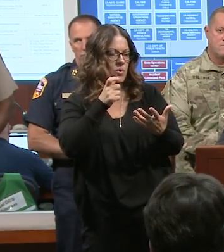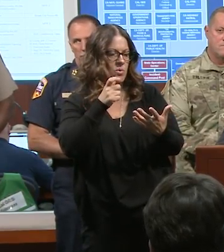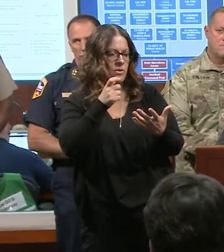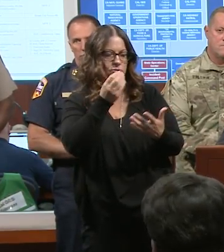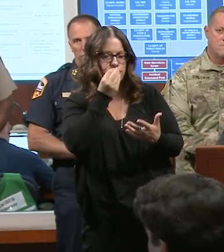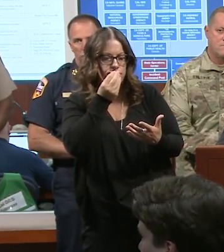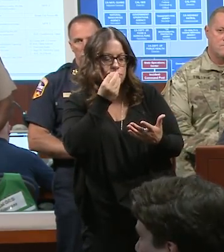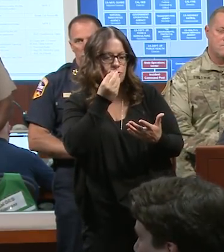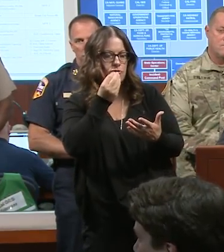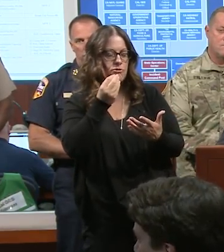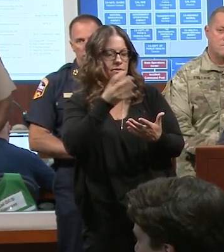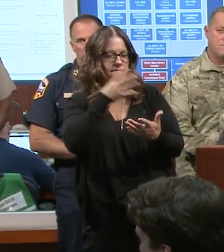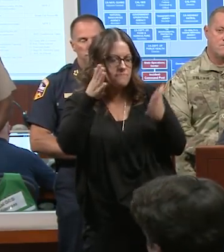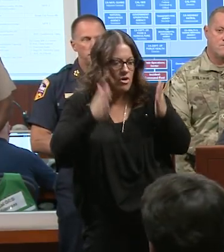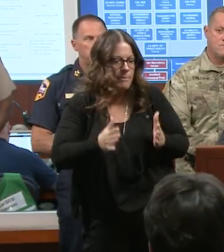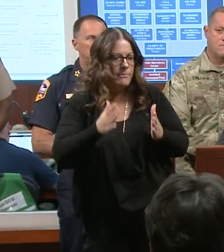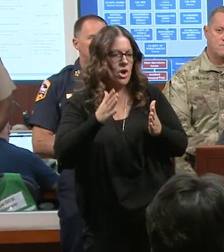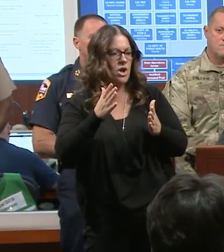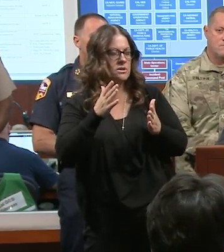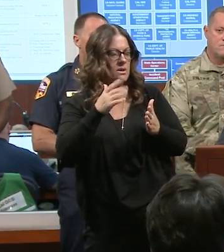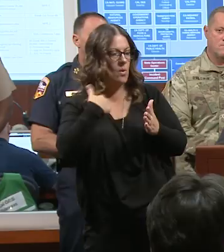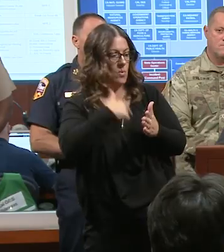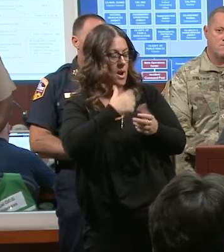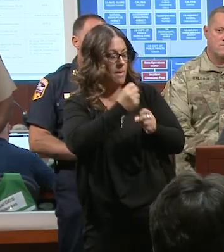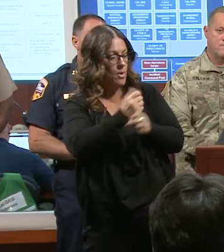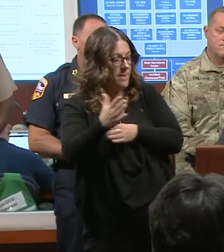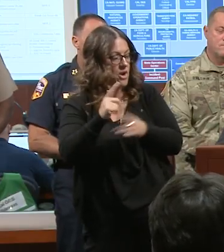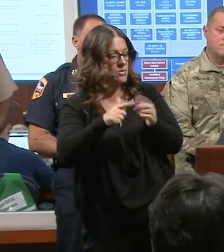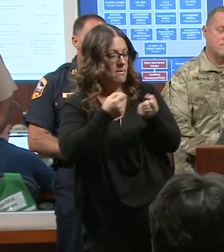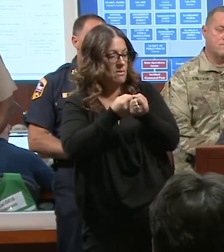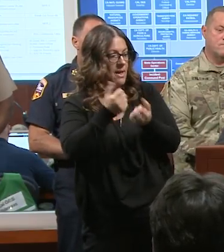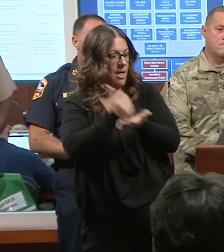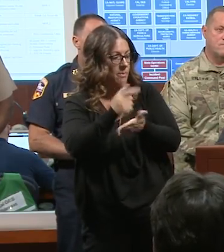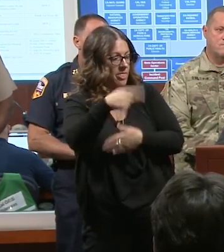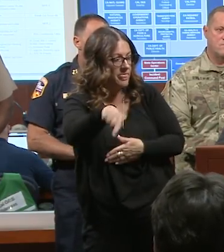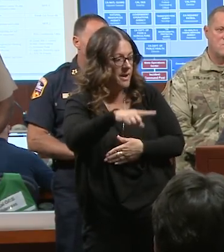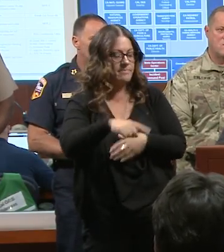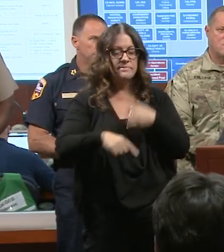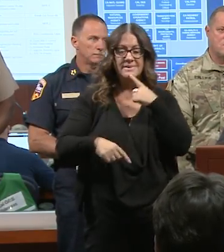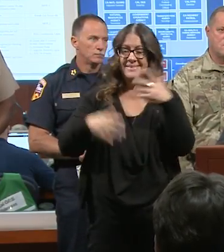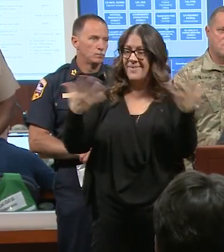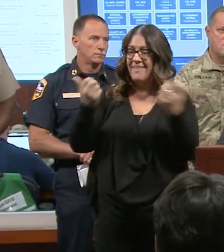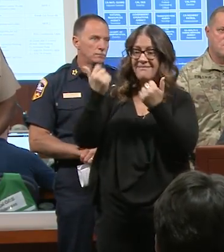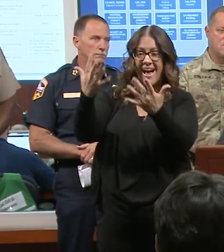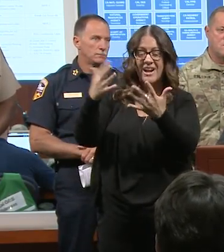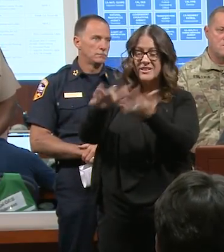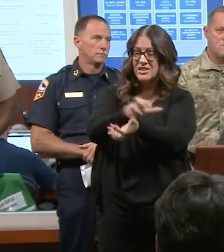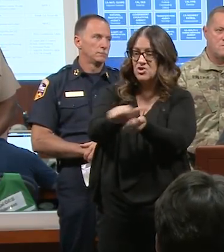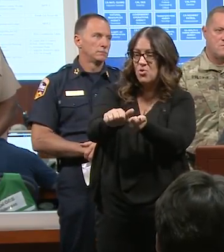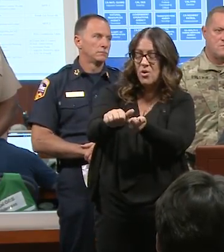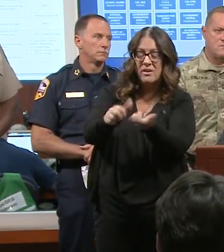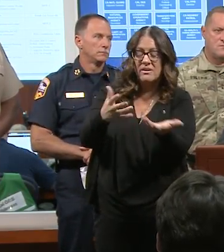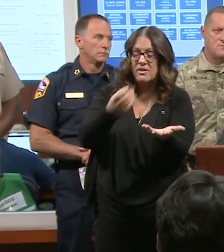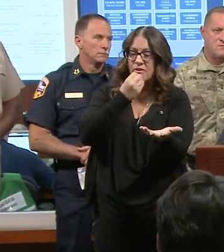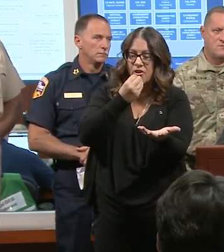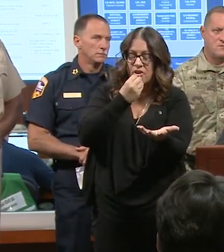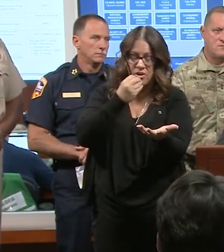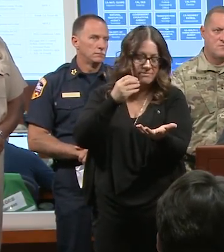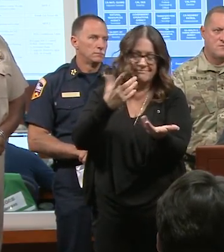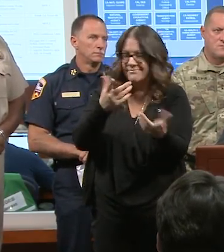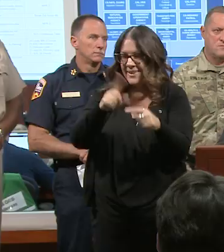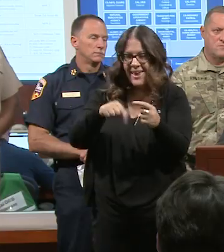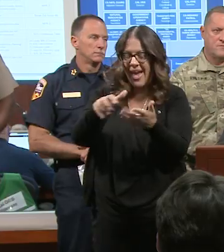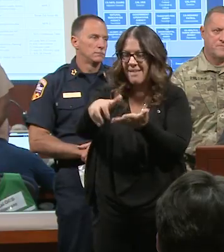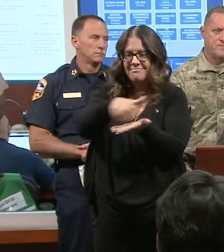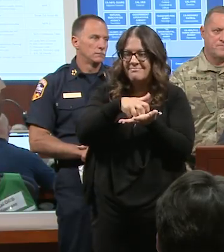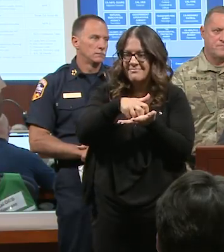we prepared to handle that as well? Well, obviously, if fires destroy crops, that won't produce food. But I'd